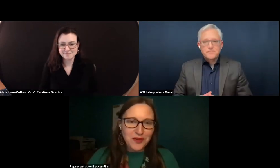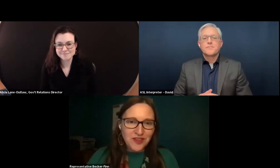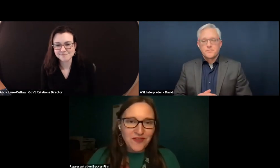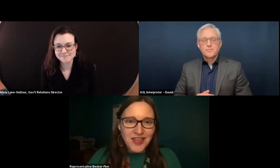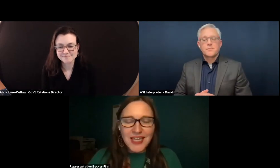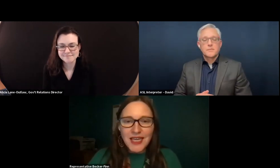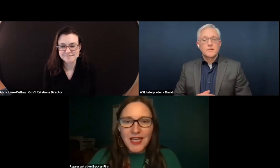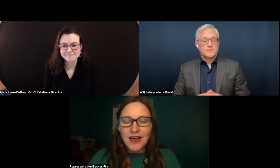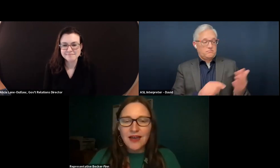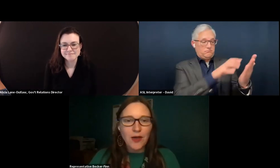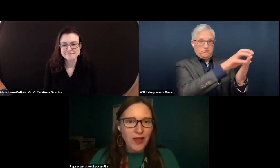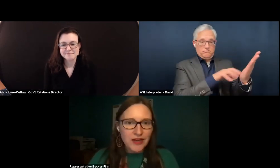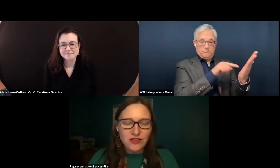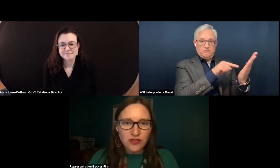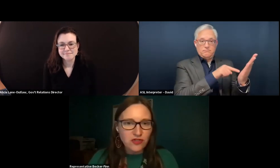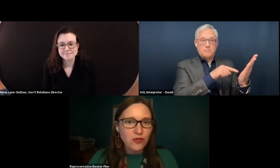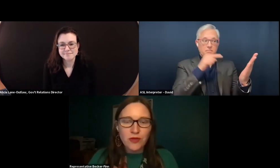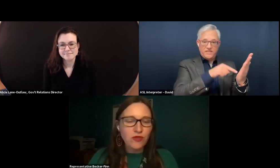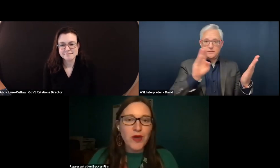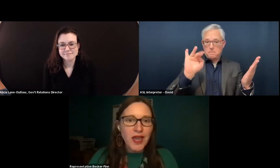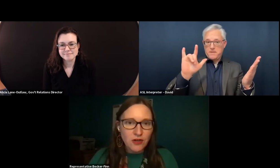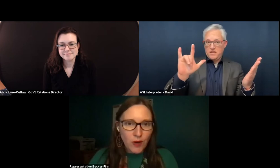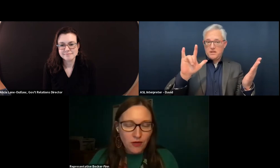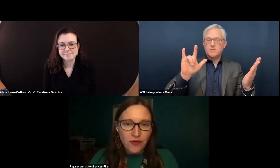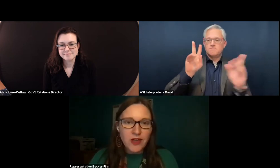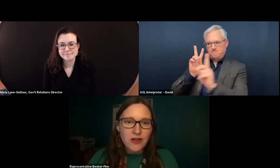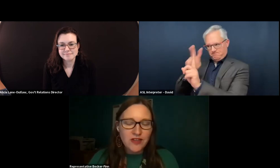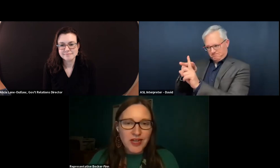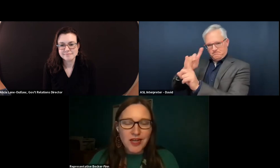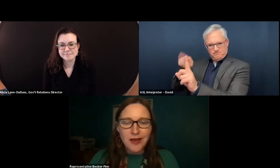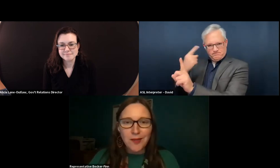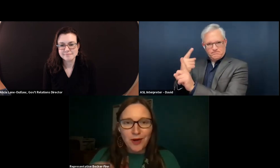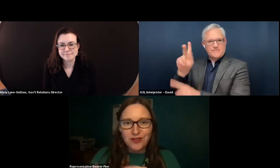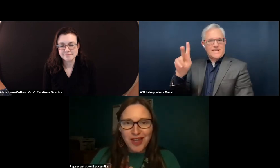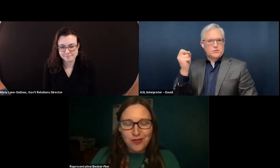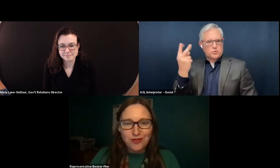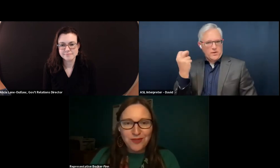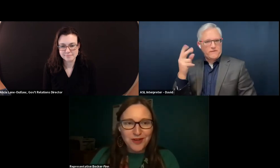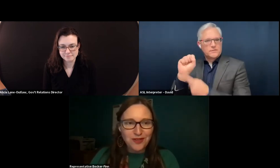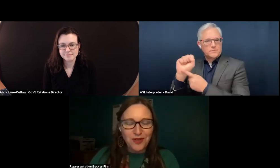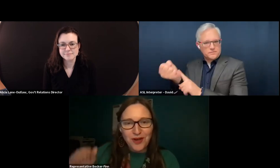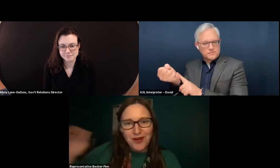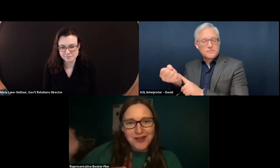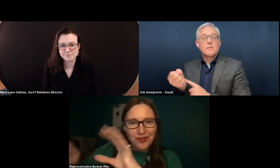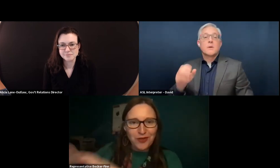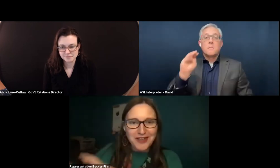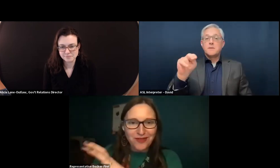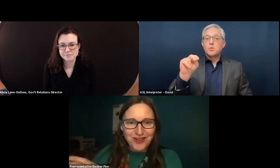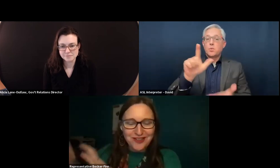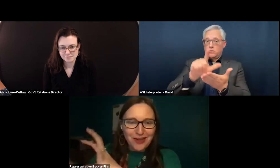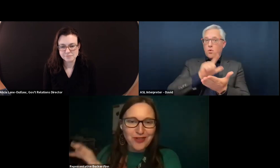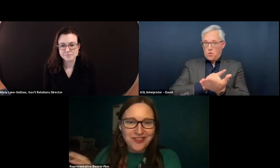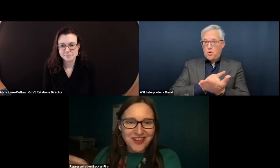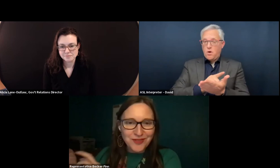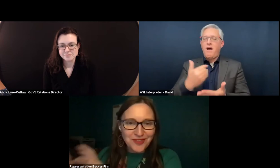So this bill specifically applies just to a K-12 setting. Our statutes in Minnesota are in totally